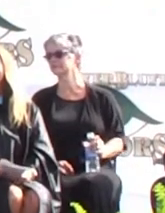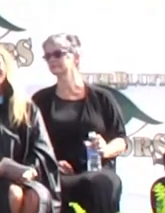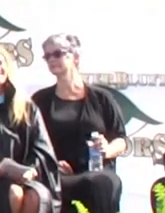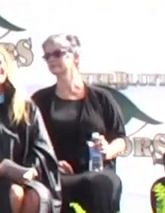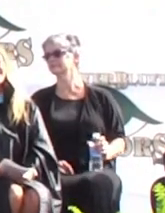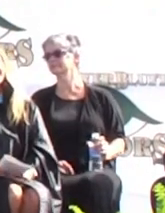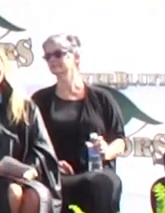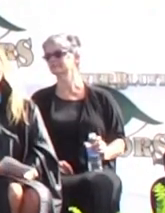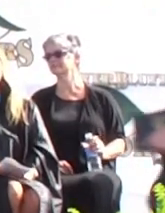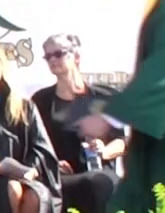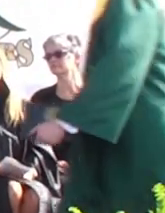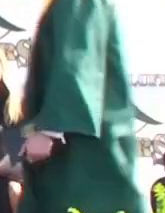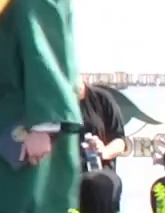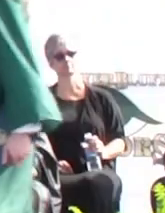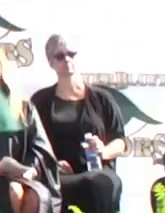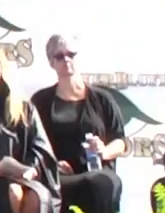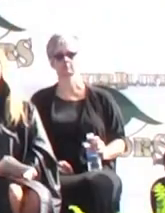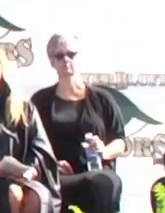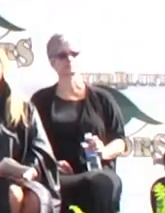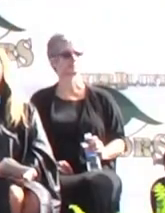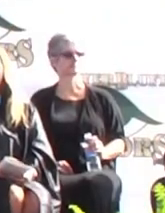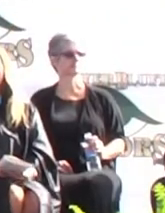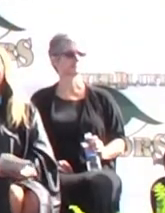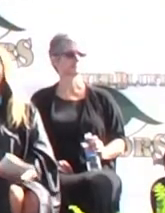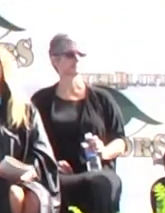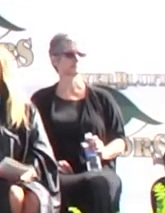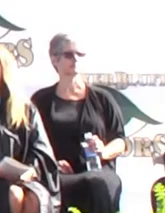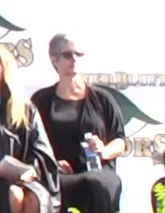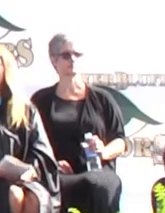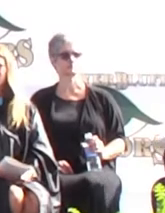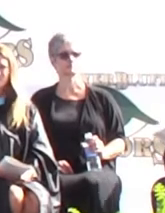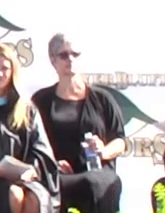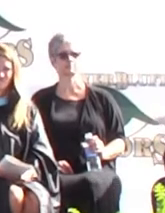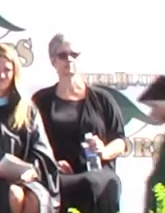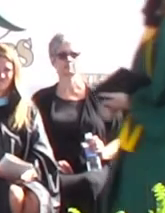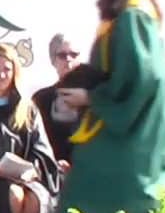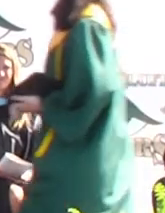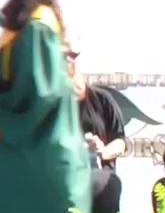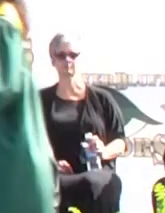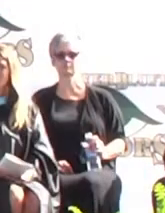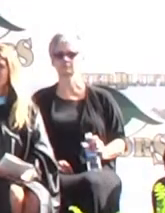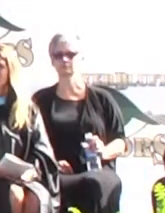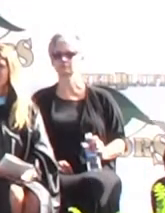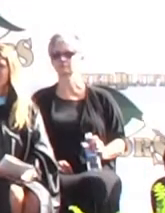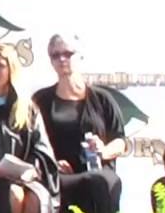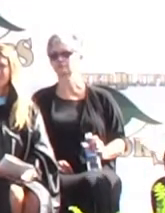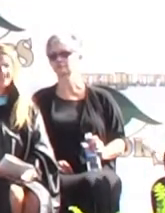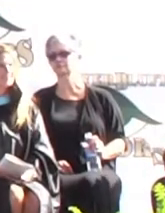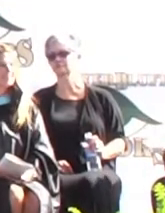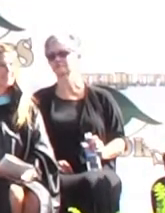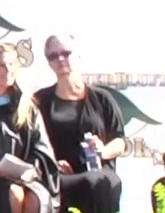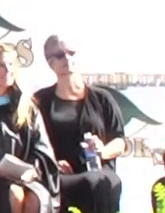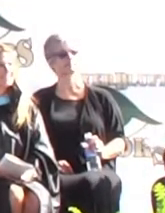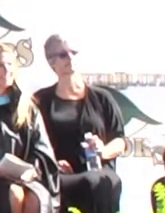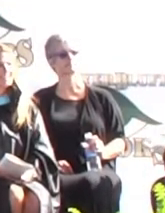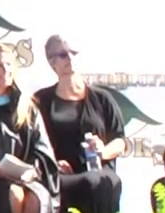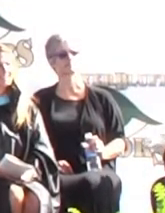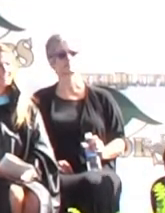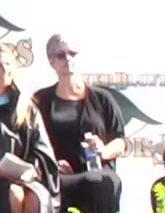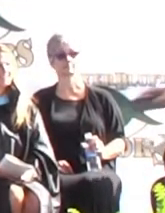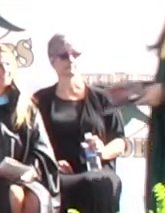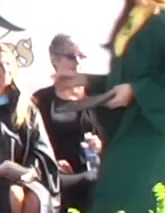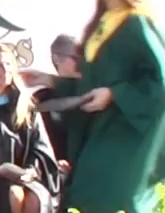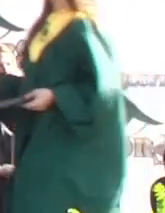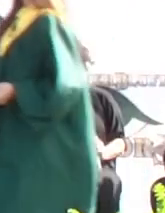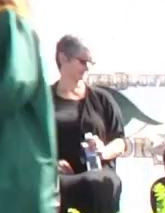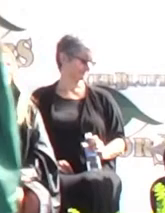Austin Blakely Sprouse. Davis Gibbon Stafford, honor graduate. Haley Christine